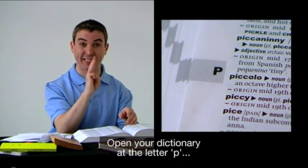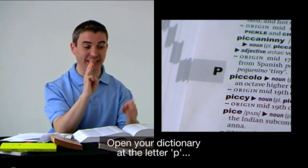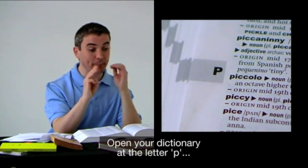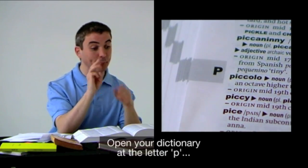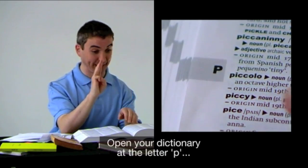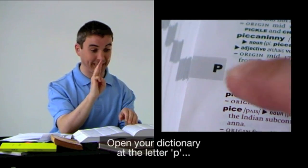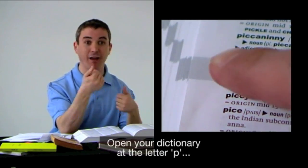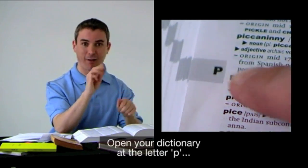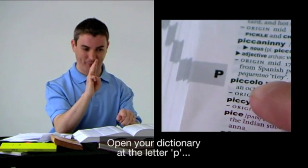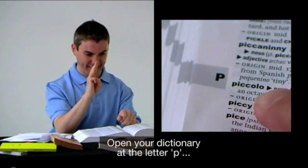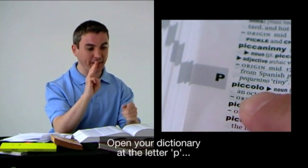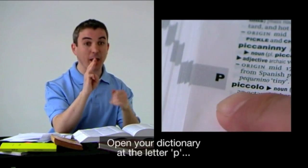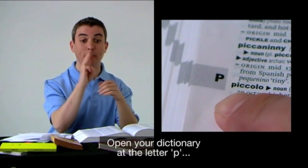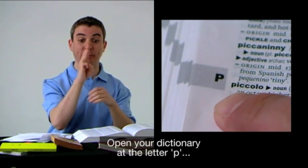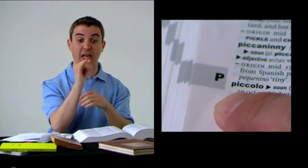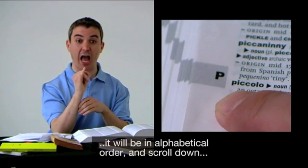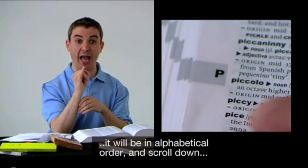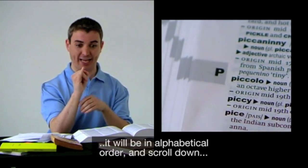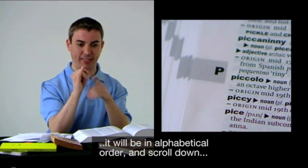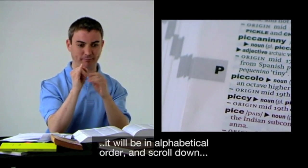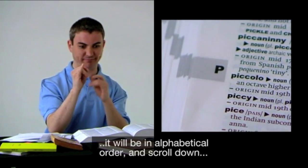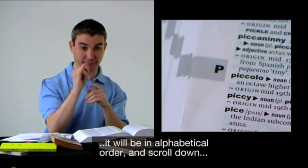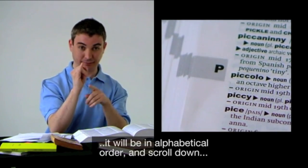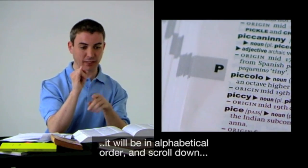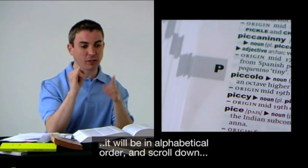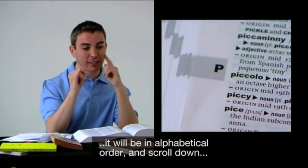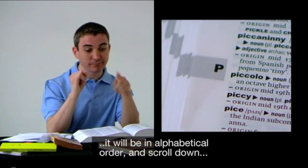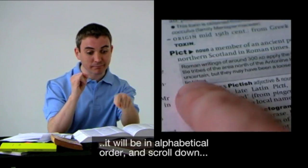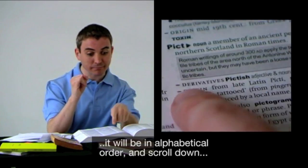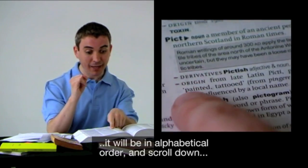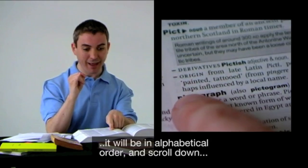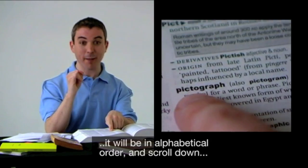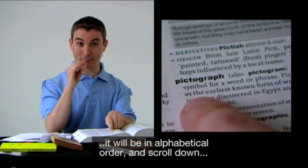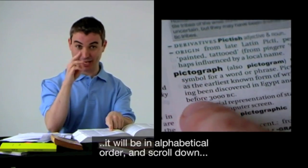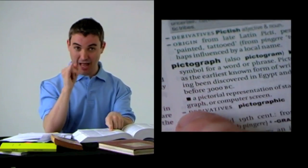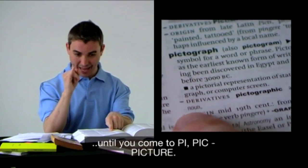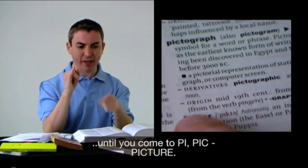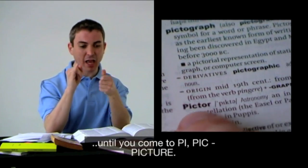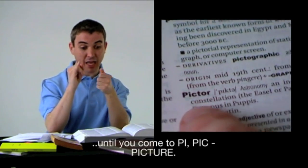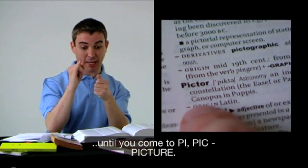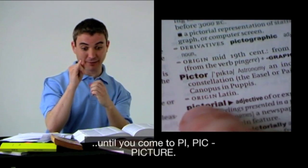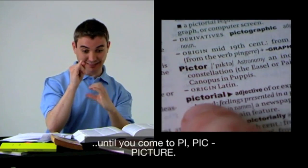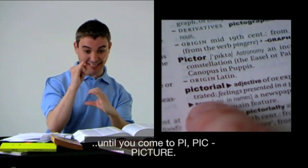Open your dictionary at the letter P, it will be in alphabetical order, and scroll down until you come to P-I,